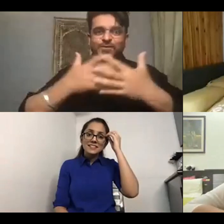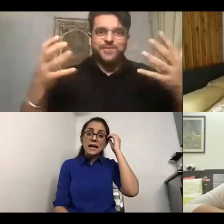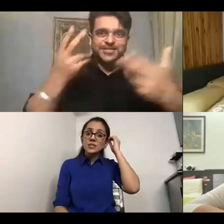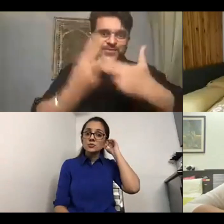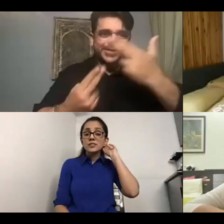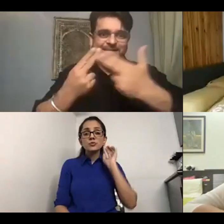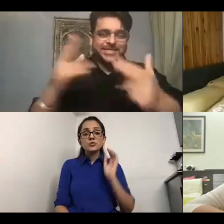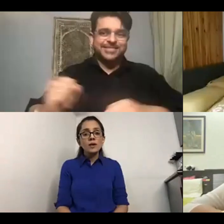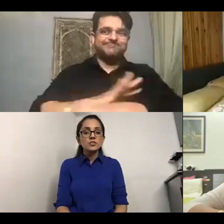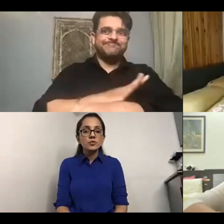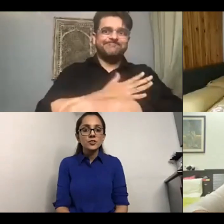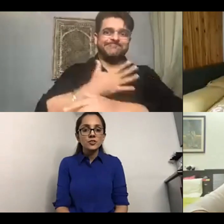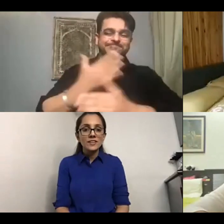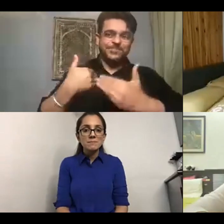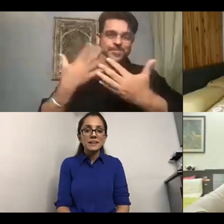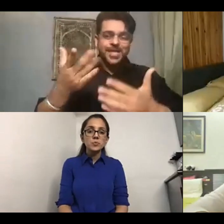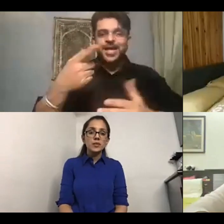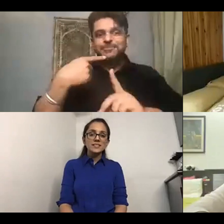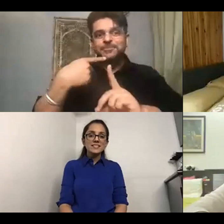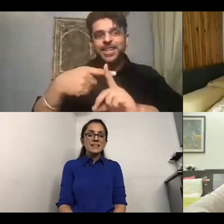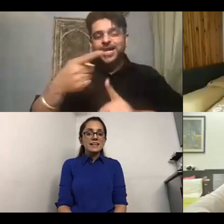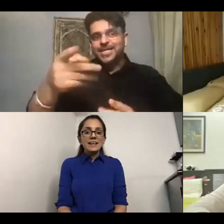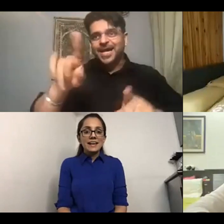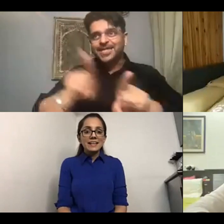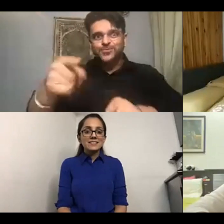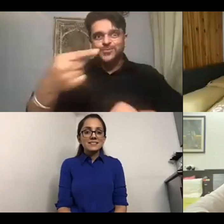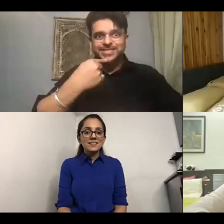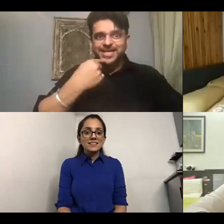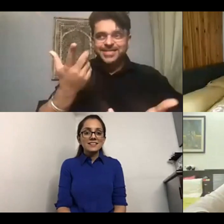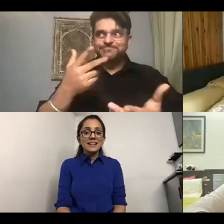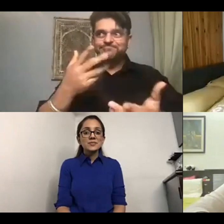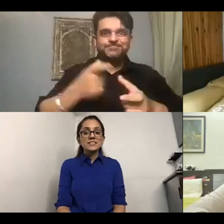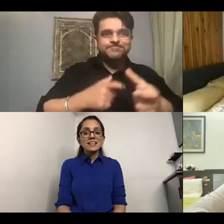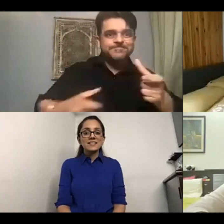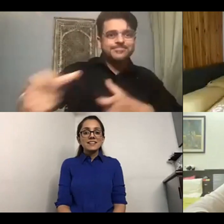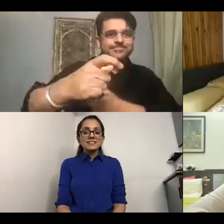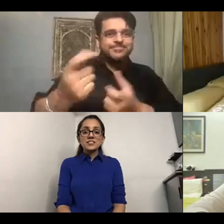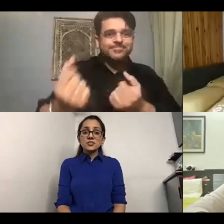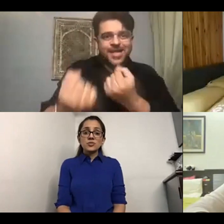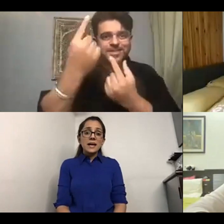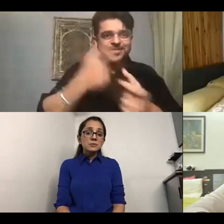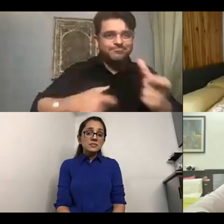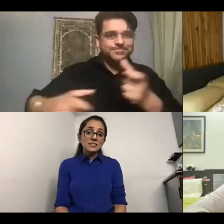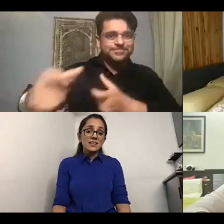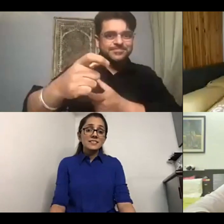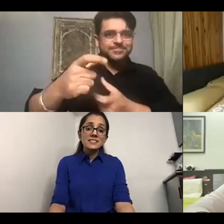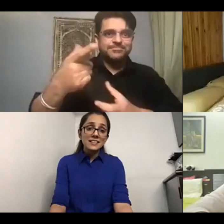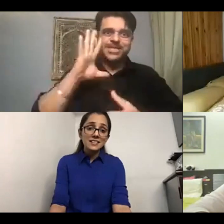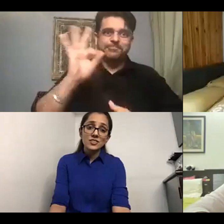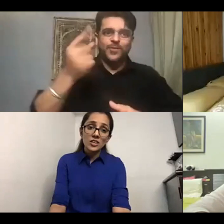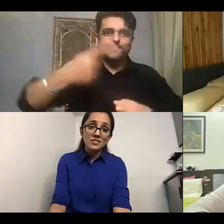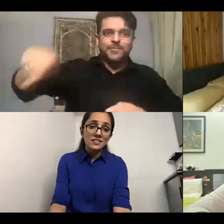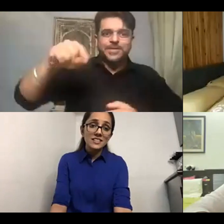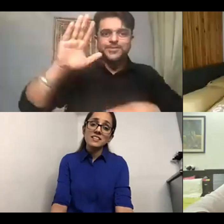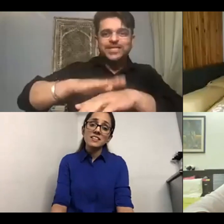Great. Thank you. Thank you so much for, inspiring words. And like you said, that, the empathy, understanding